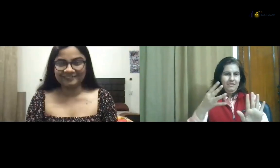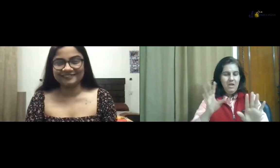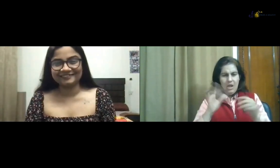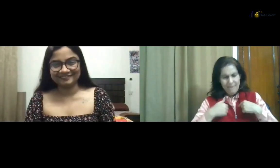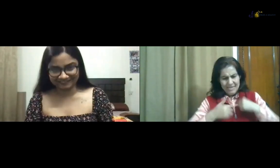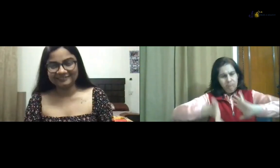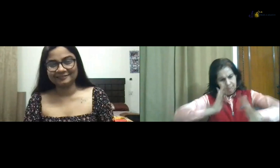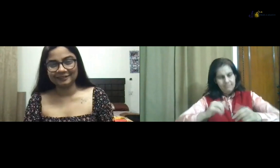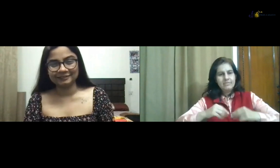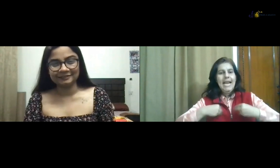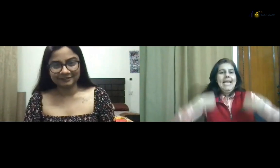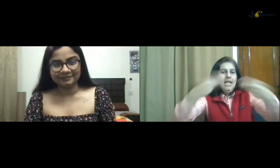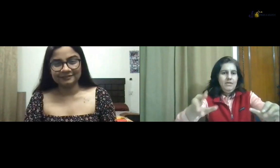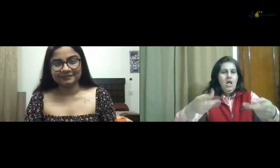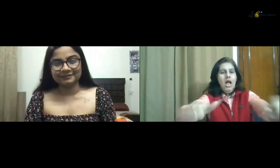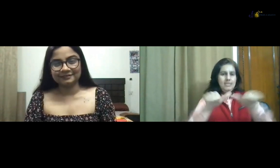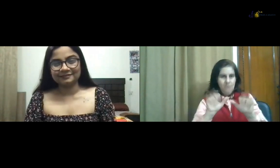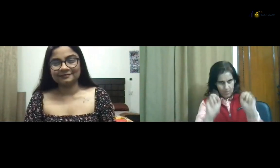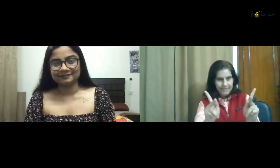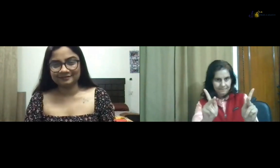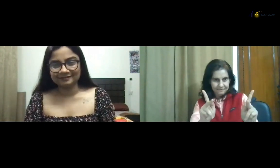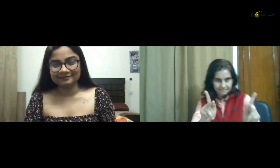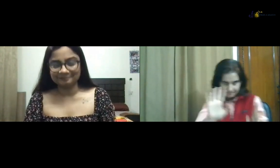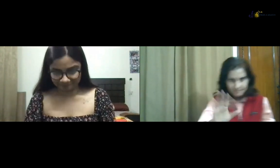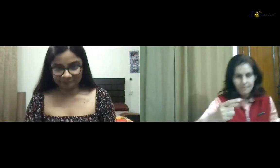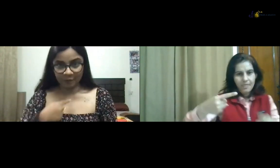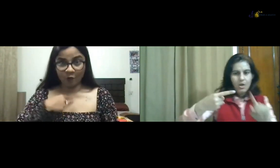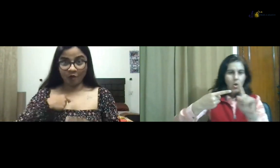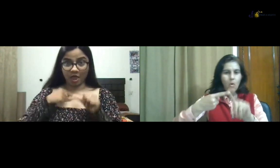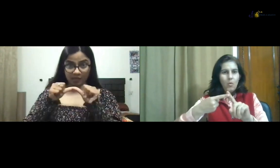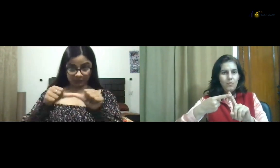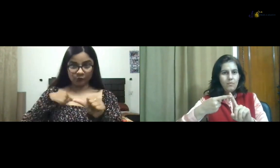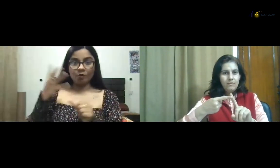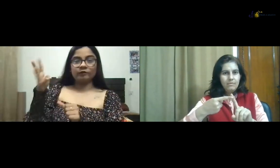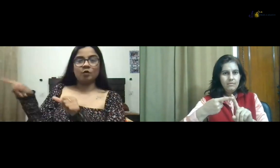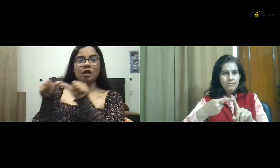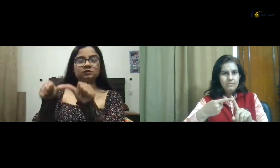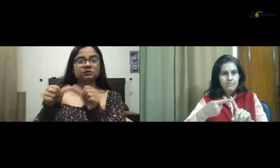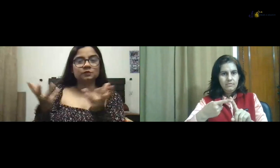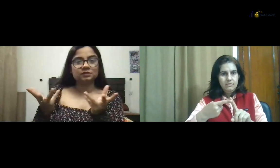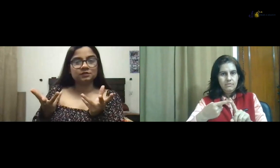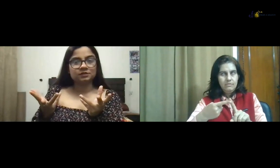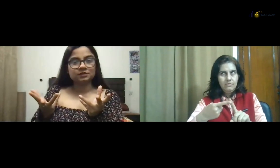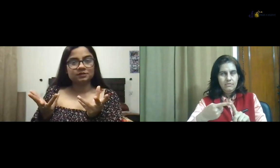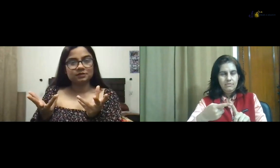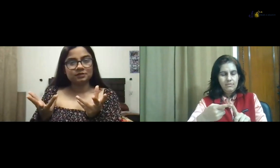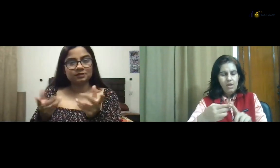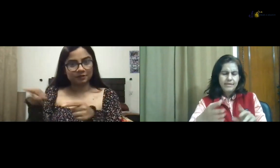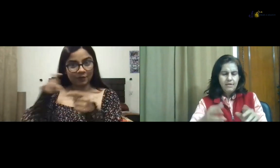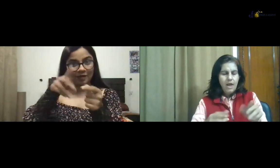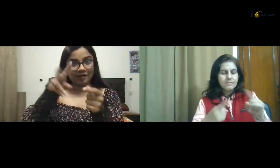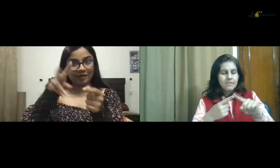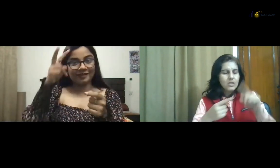discussion. For all of them, I would like. I'm signing. I would like to say some point. Maybe you can answer.